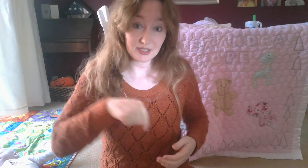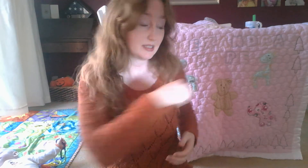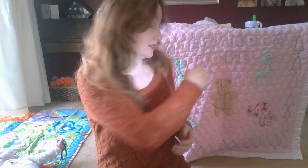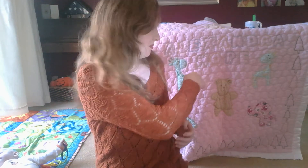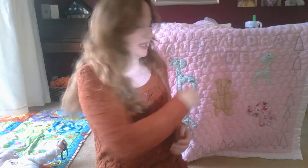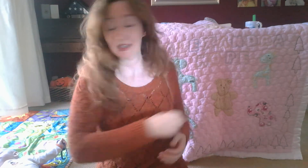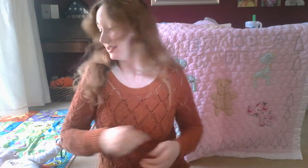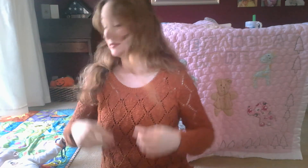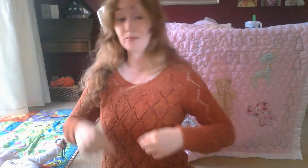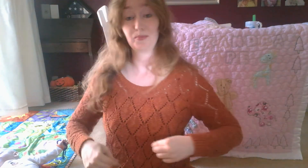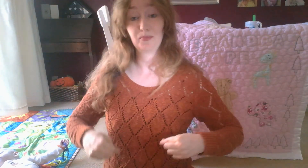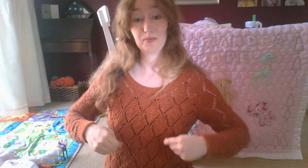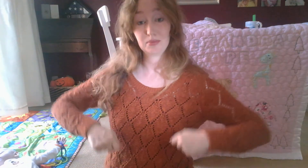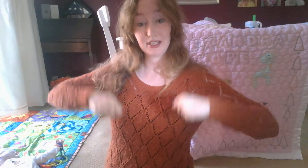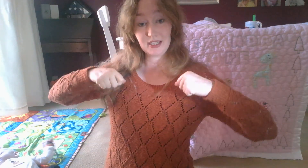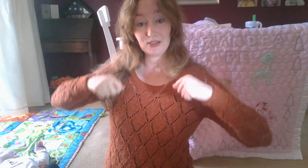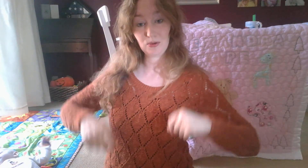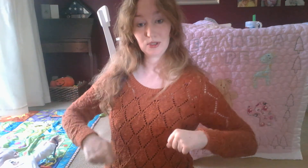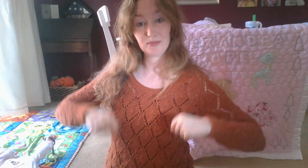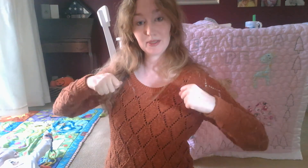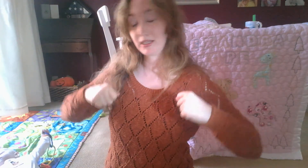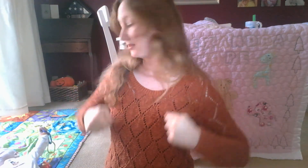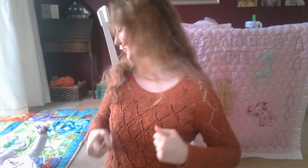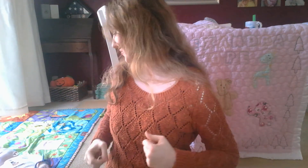this blanket. You pull up a blanket.